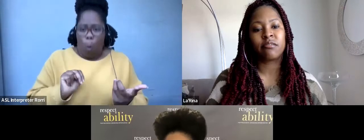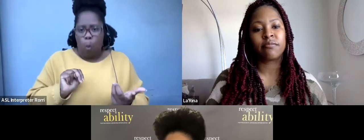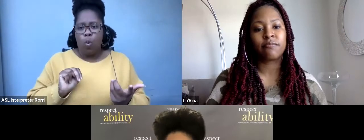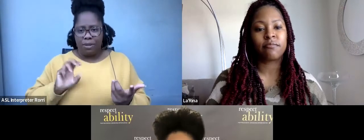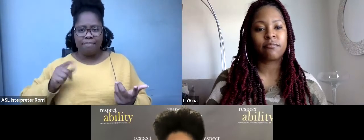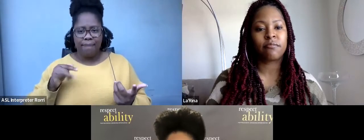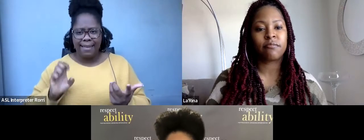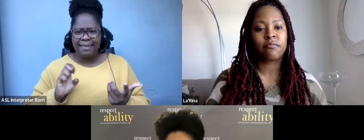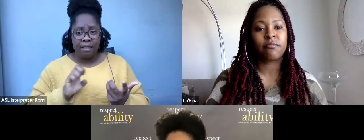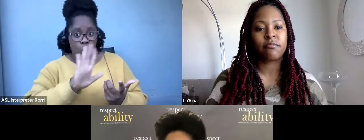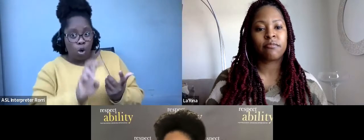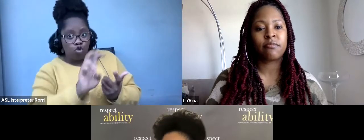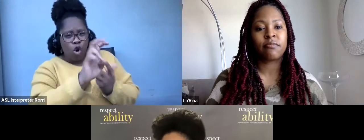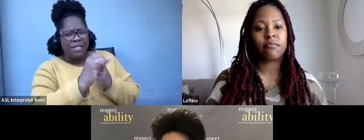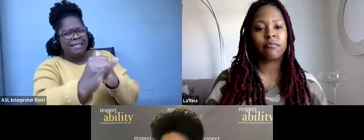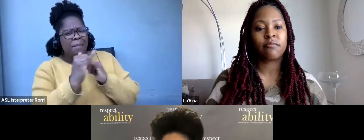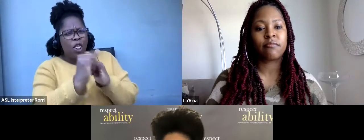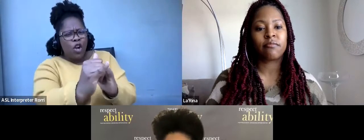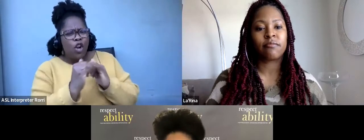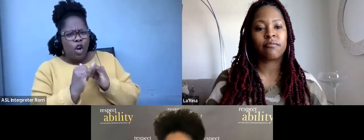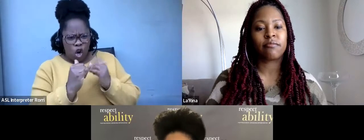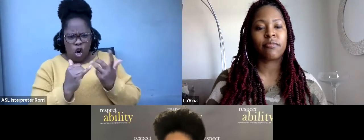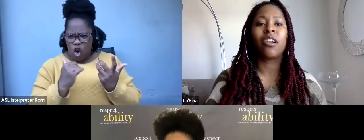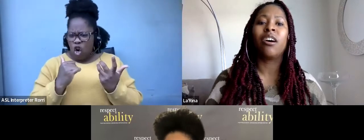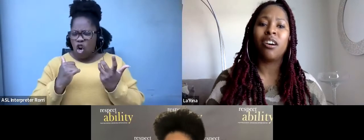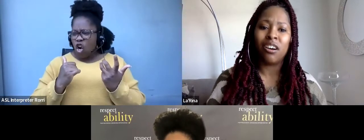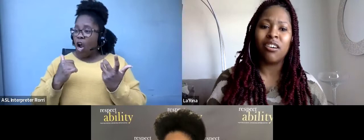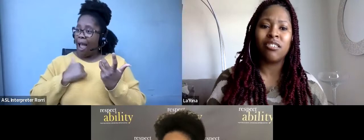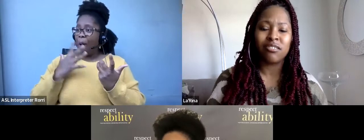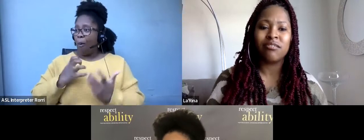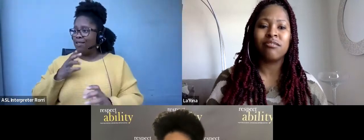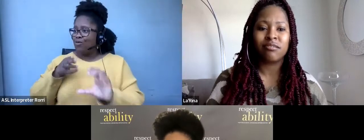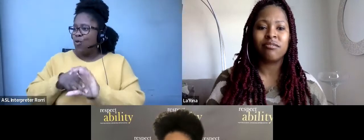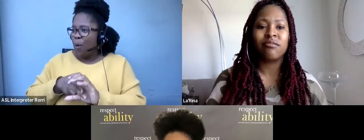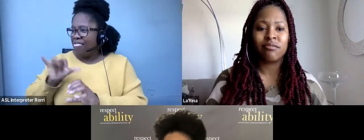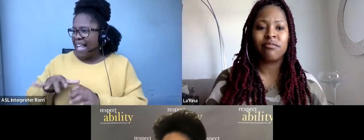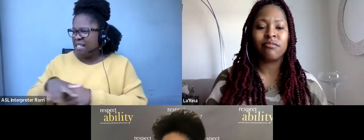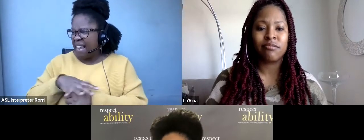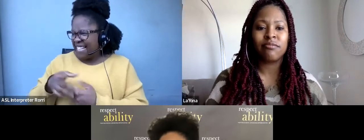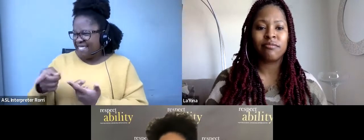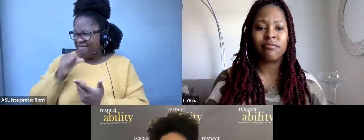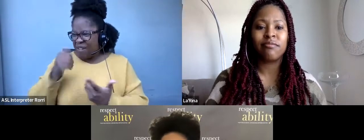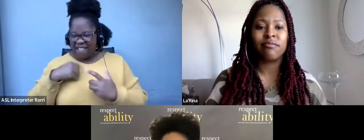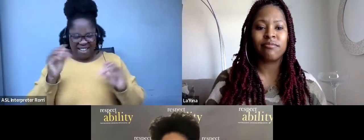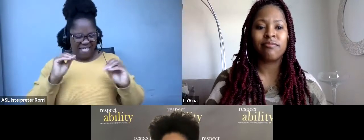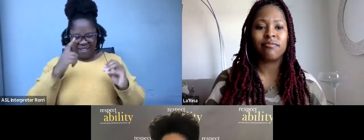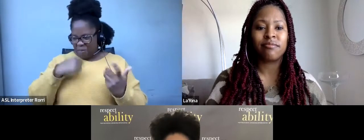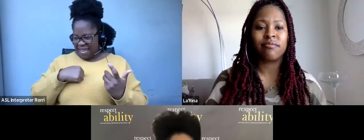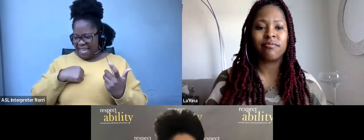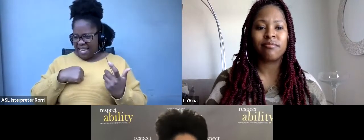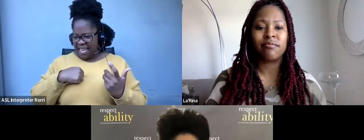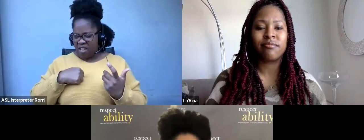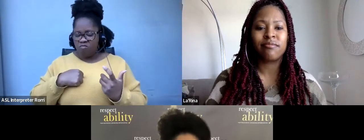similar journey that I had. It was like a space that I wanted to be in wasn't there for me. So you create it yourself. And